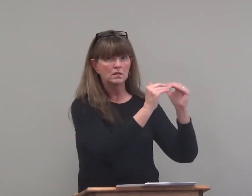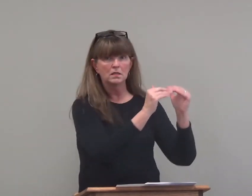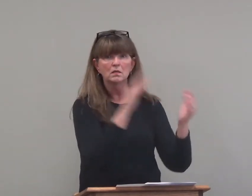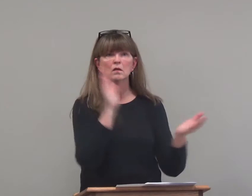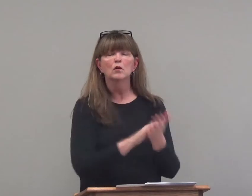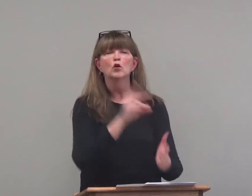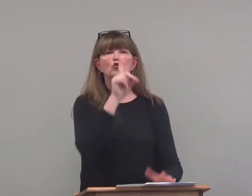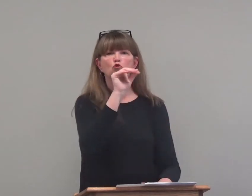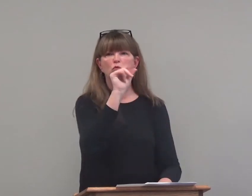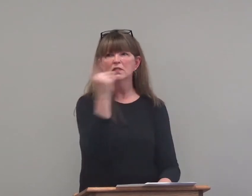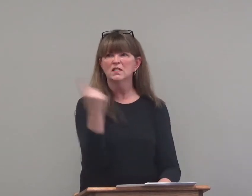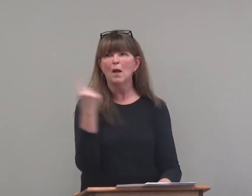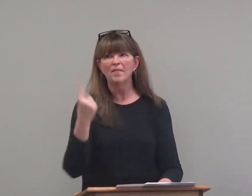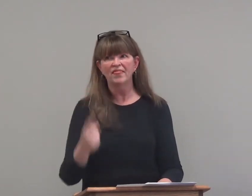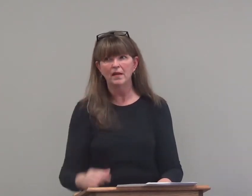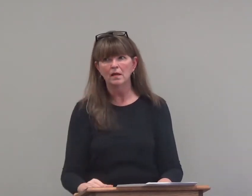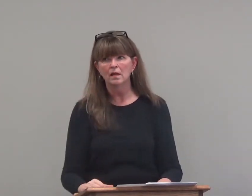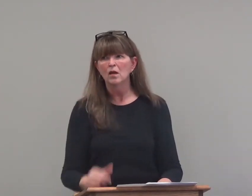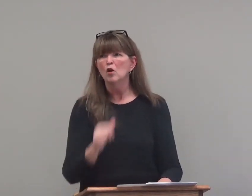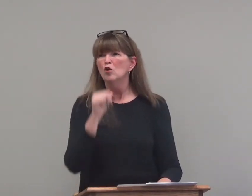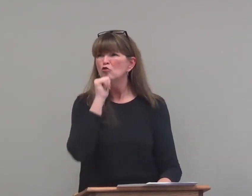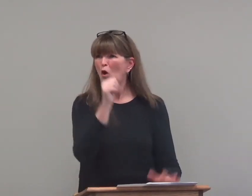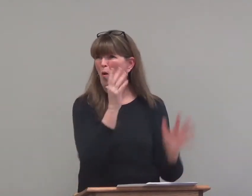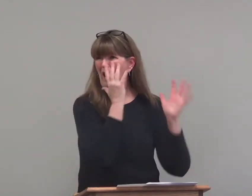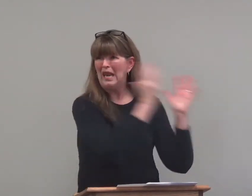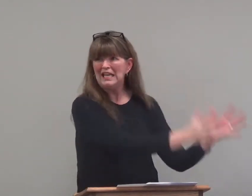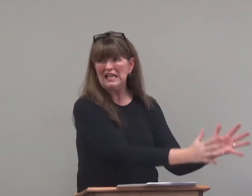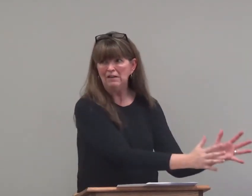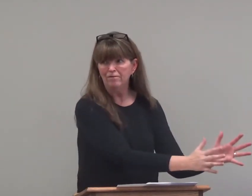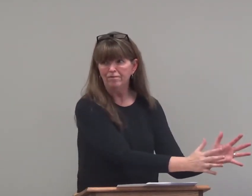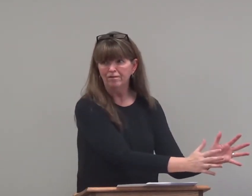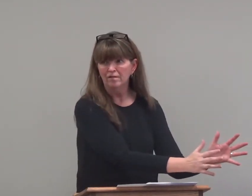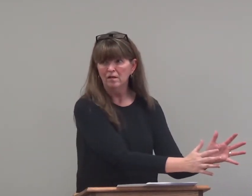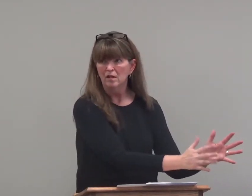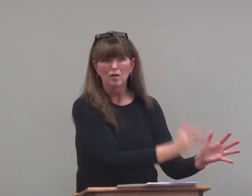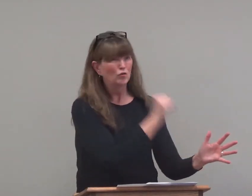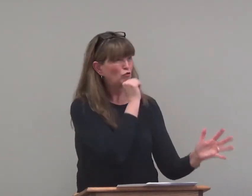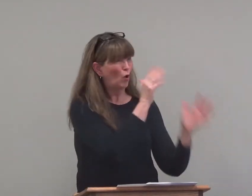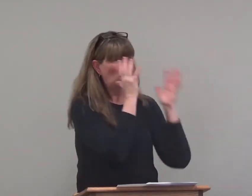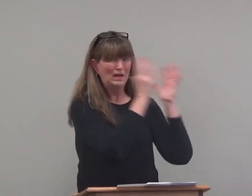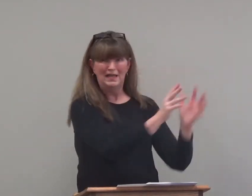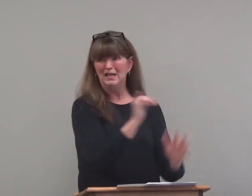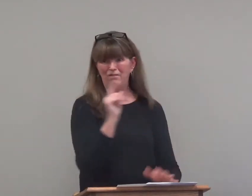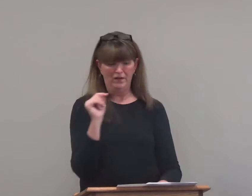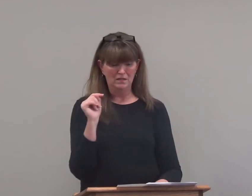It means if you see something unjust happening, then you do something. Don't just ignore it and leave it be.